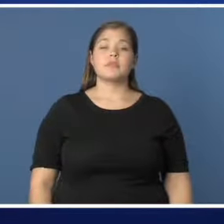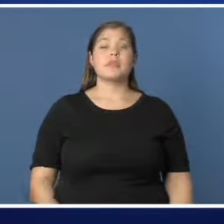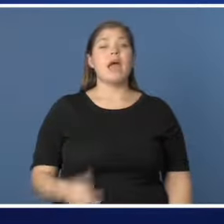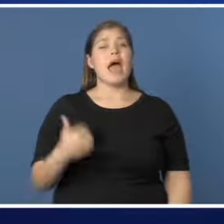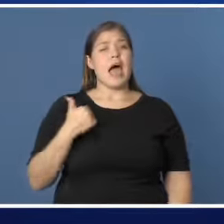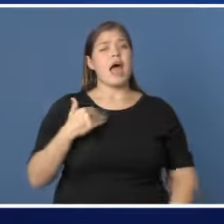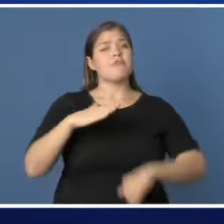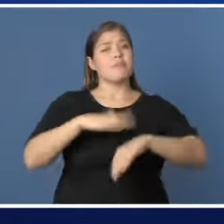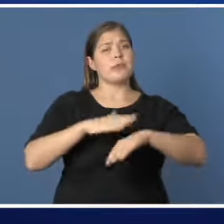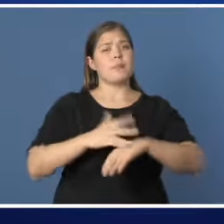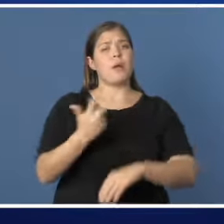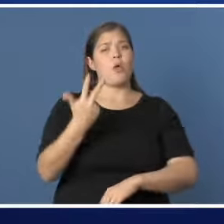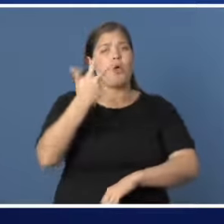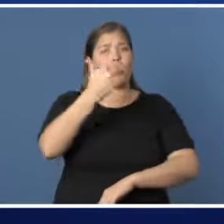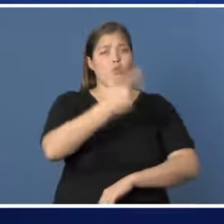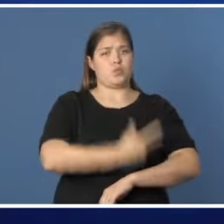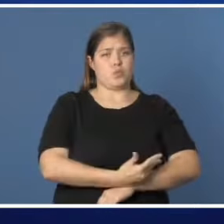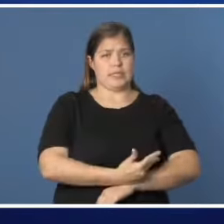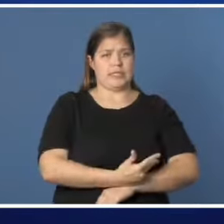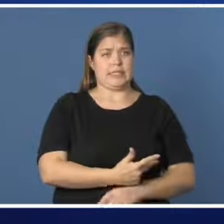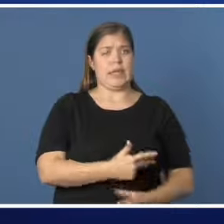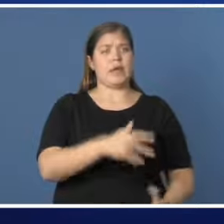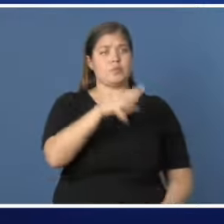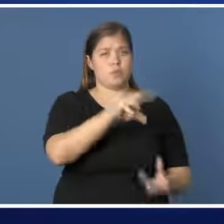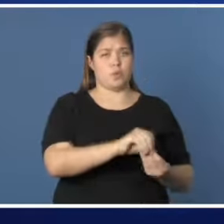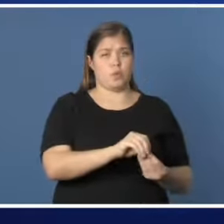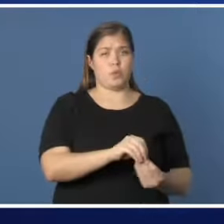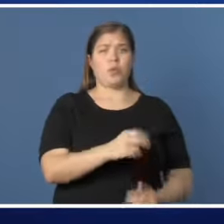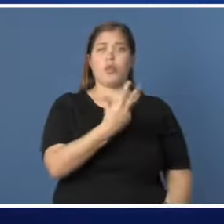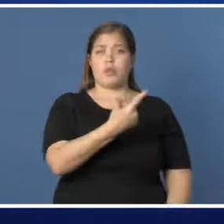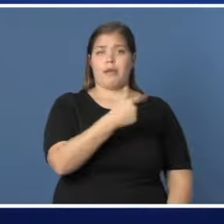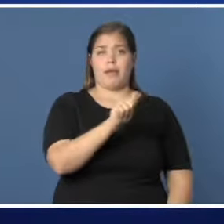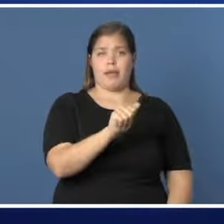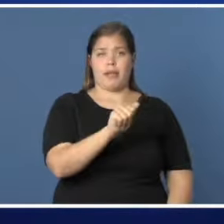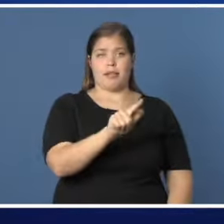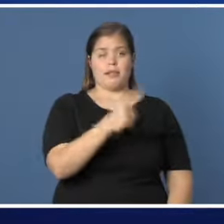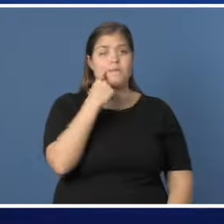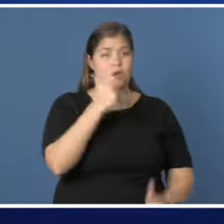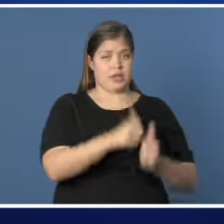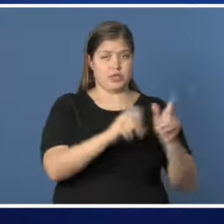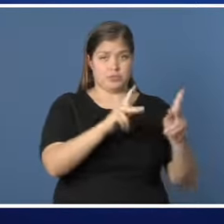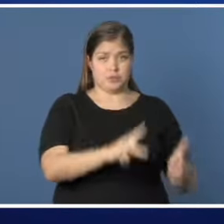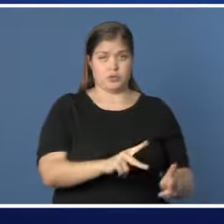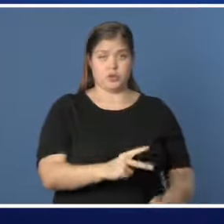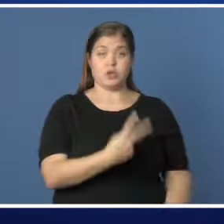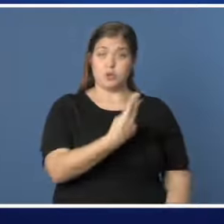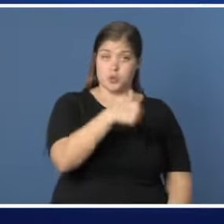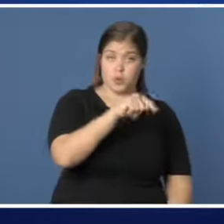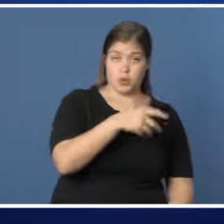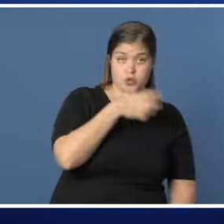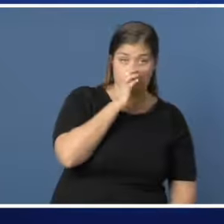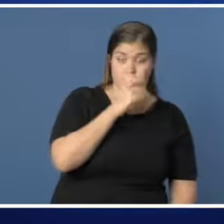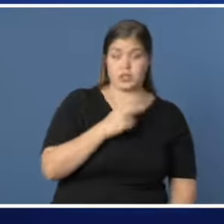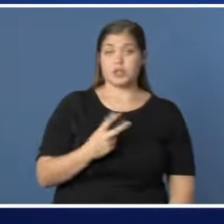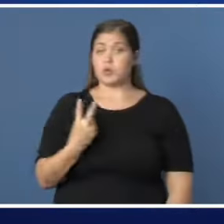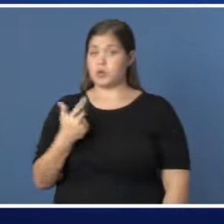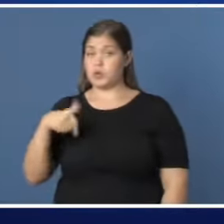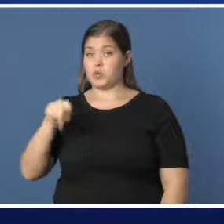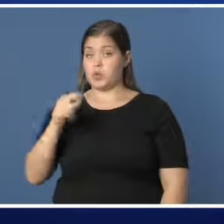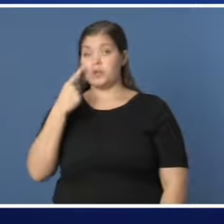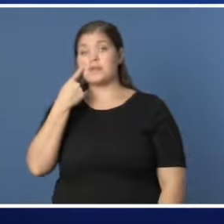Keep at least a 3-day supply of water per person. 2 quarts for drinking,